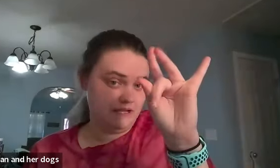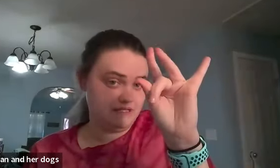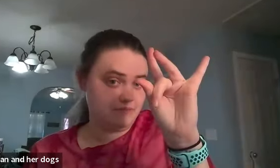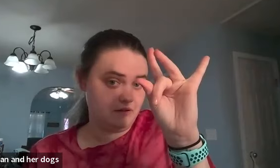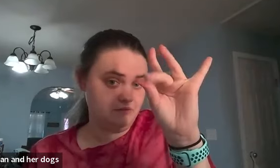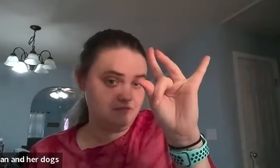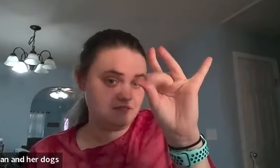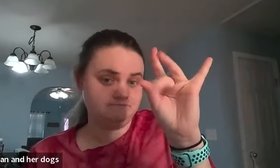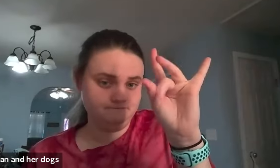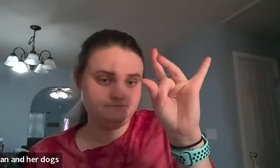18, bounce. Mm-hmm.